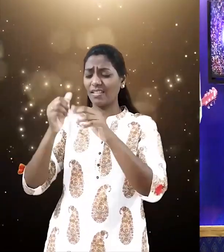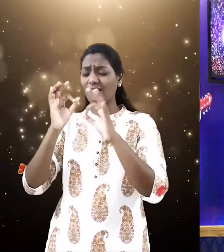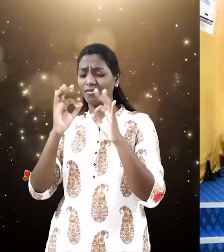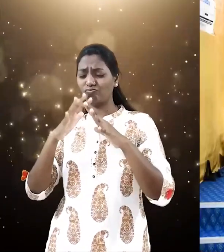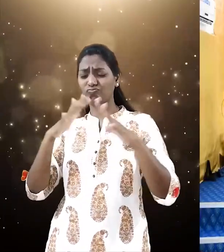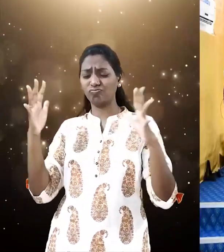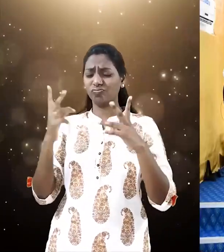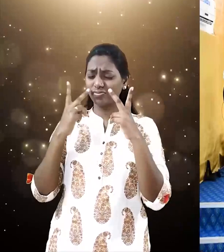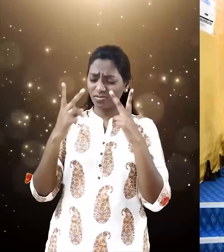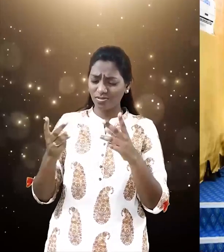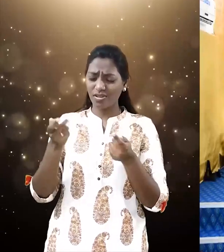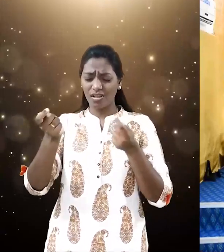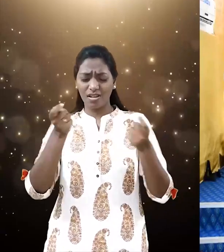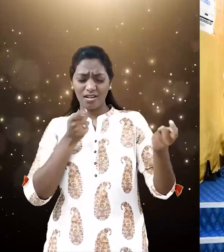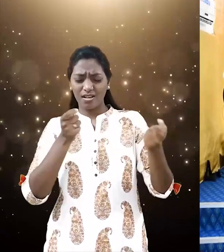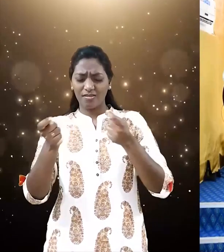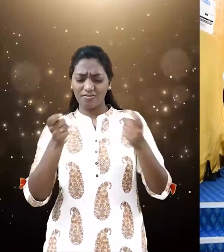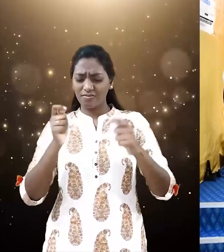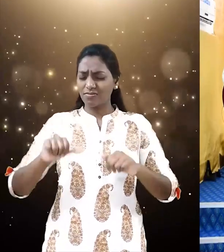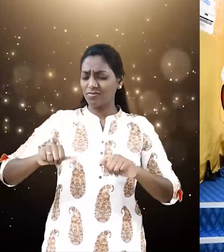exalted. For you reign